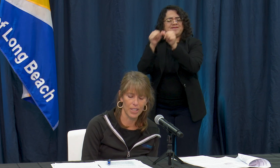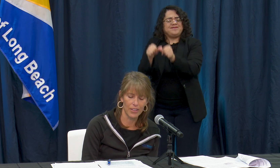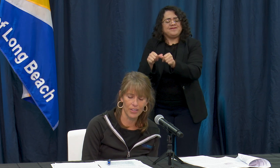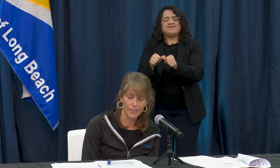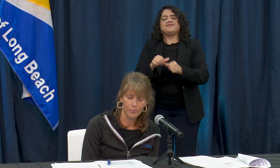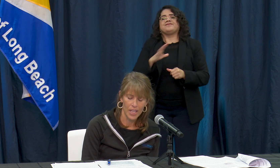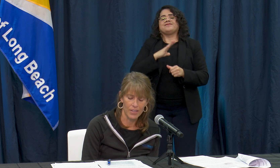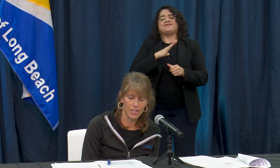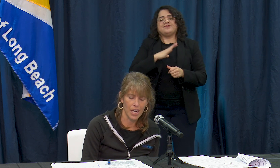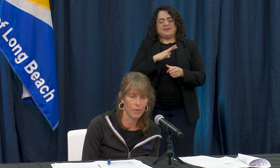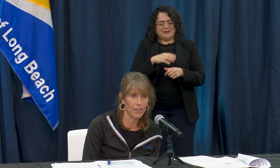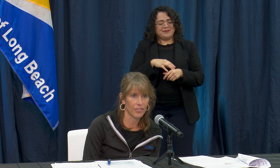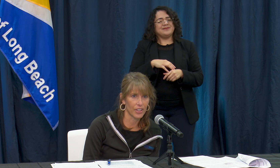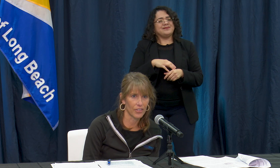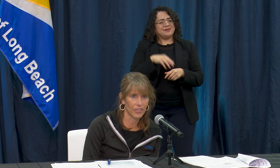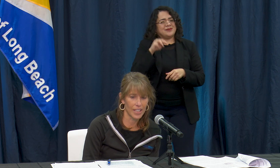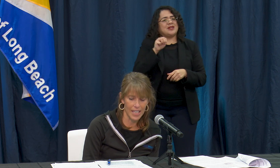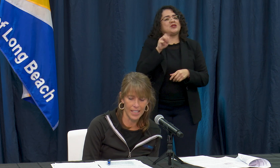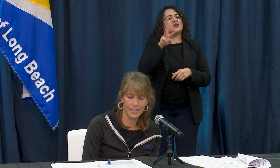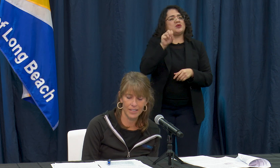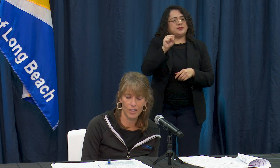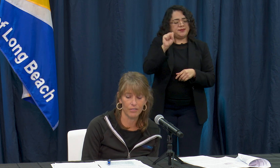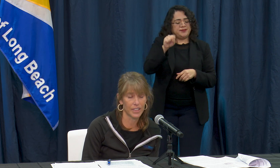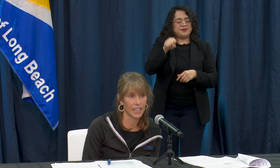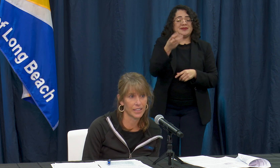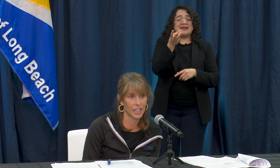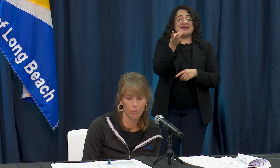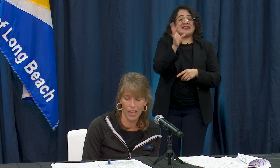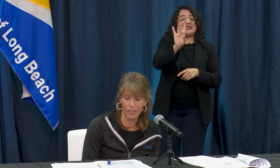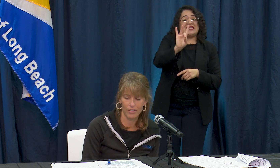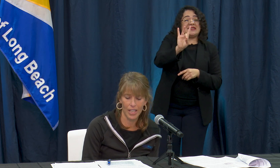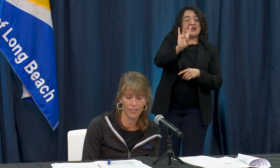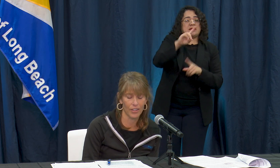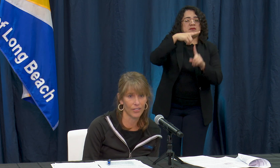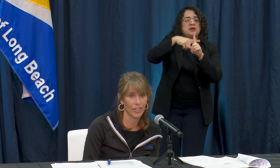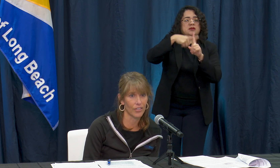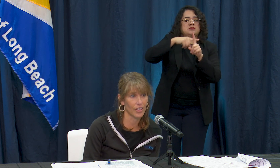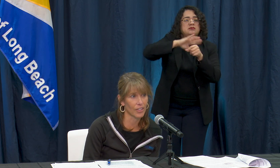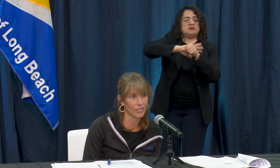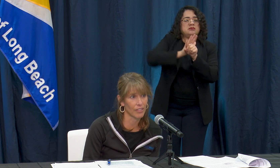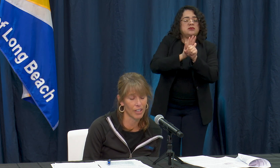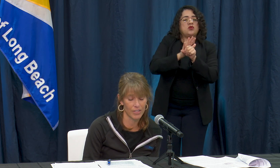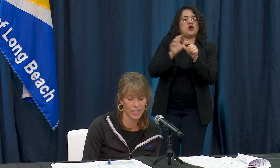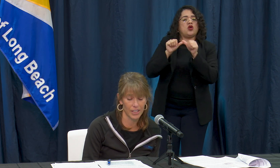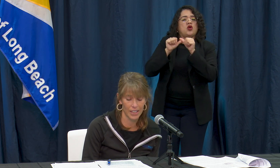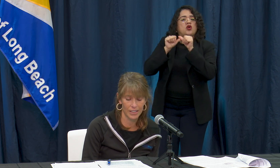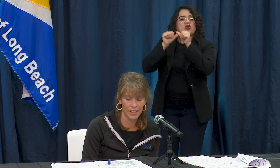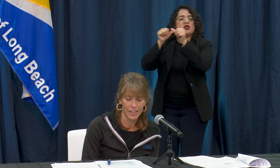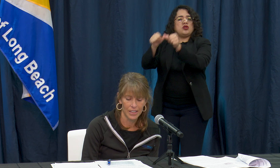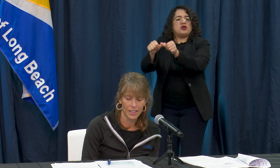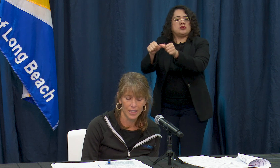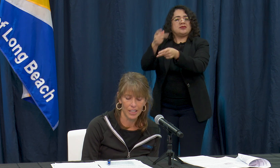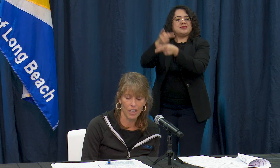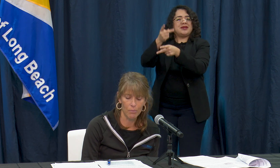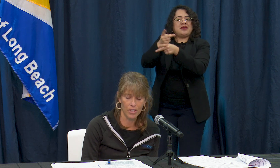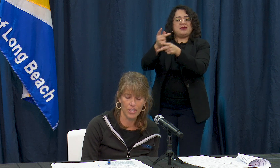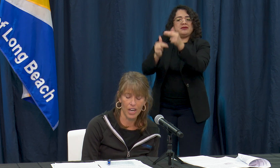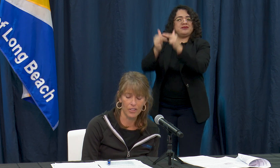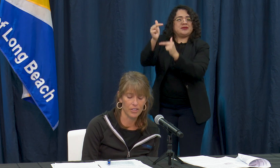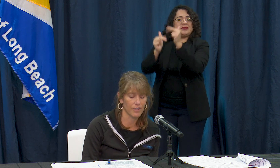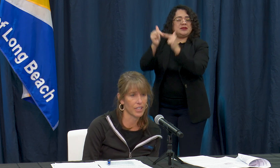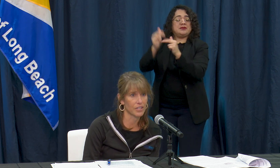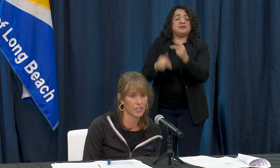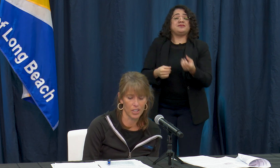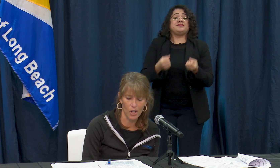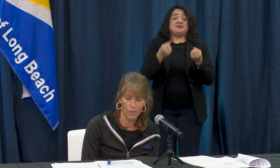some updates. At this time, we have 68 COVID-19 positive cases in 6 of our facilities. In Long Beach,